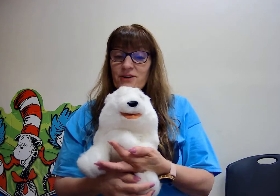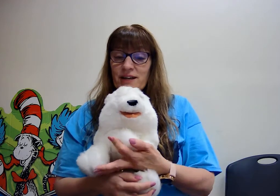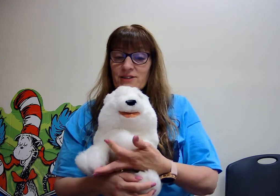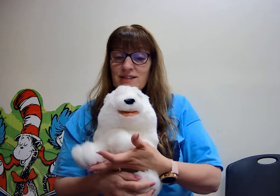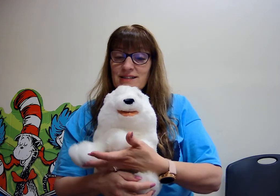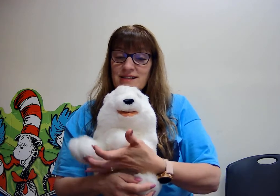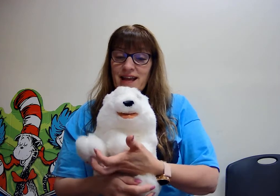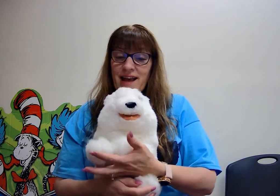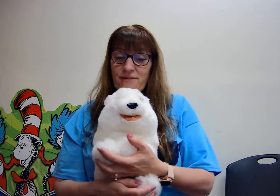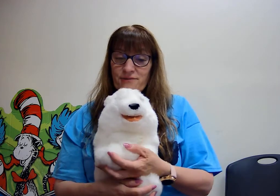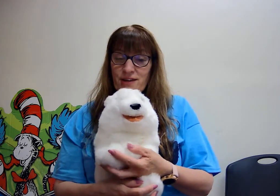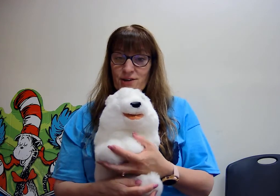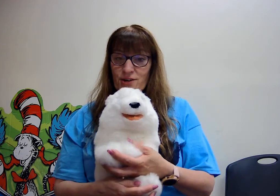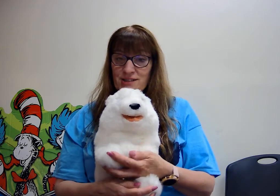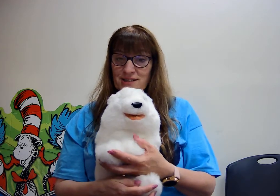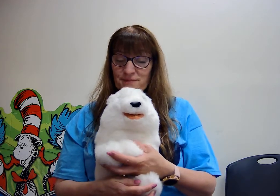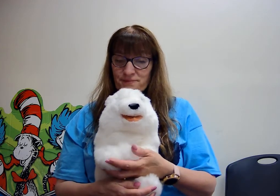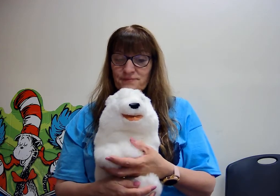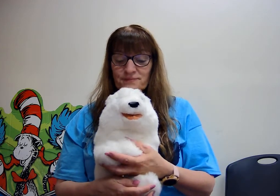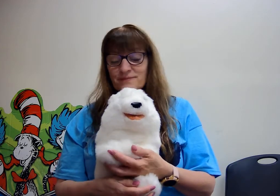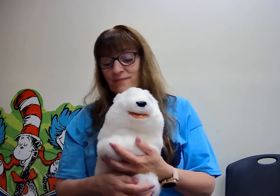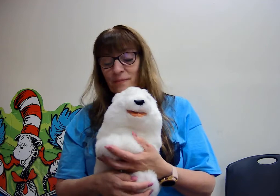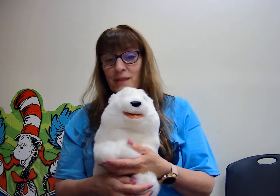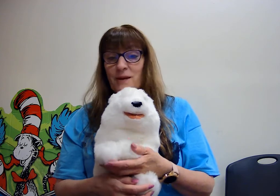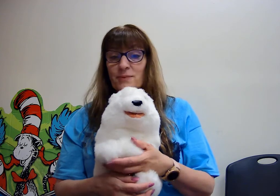here doesn't have fingers, but we